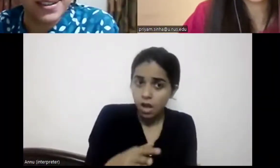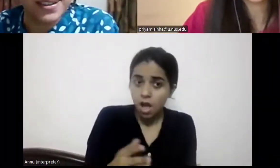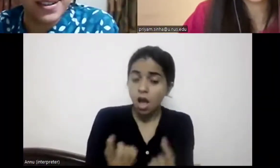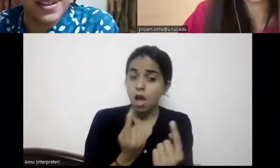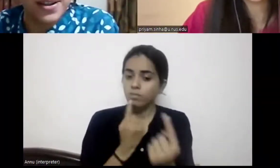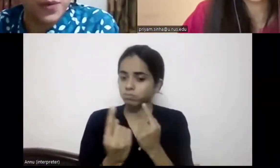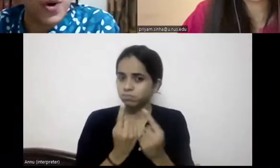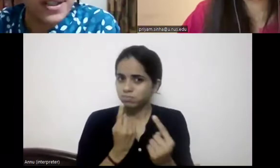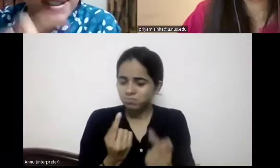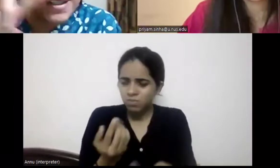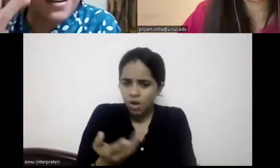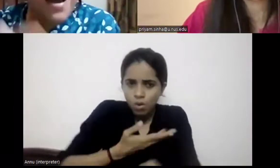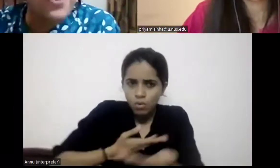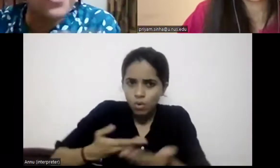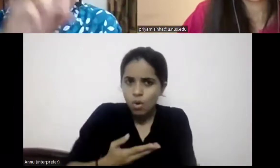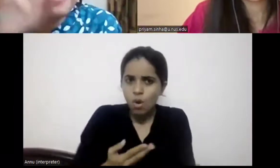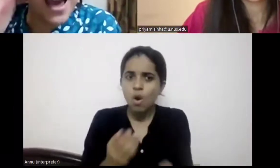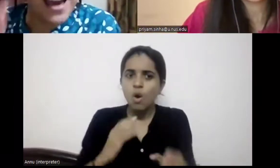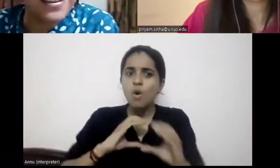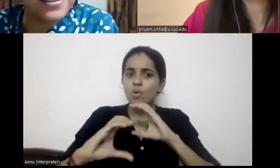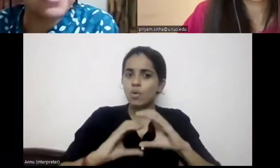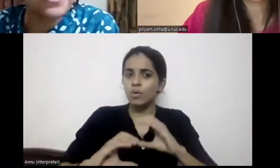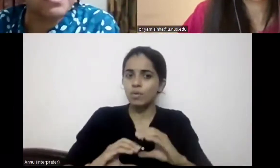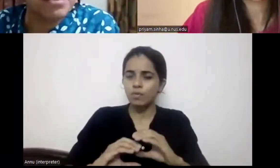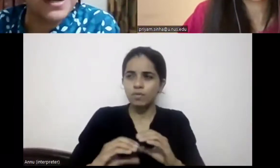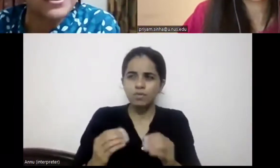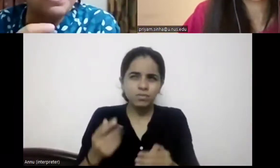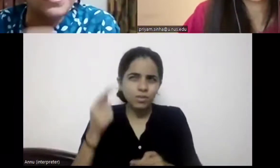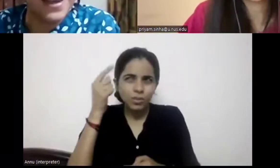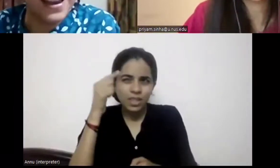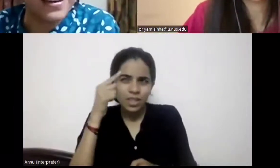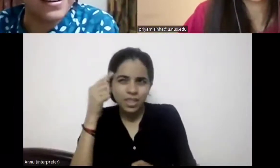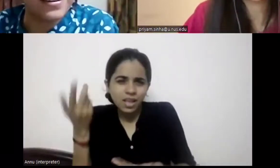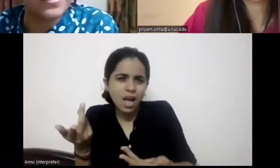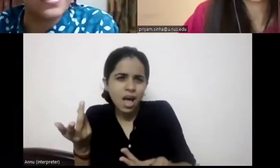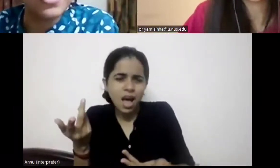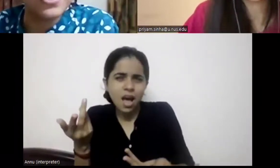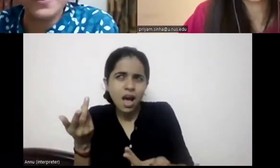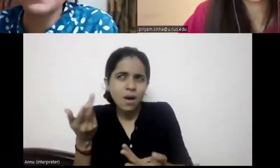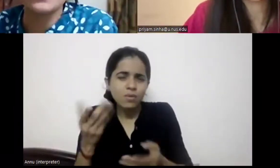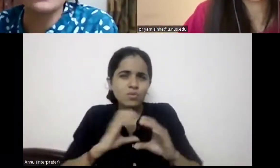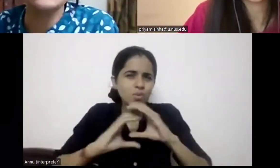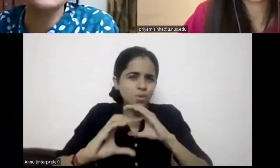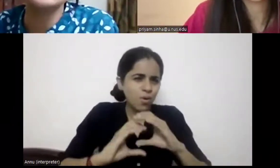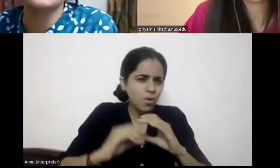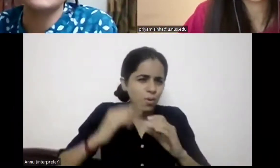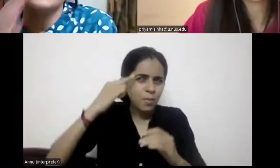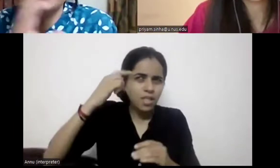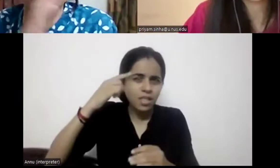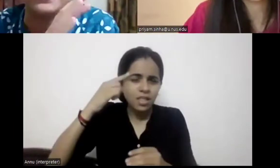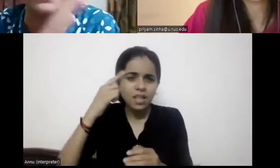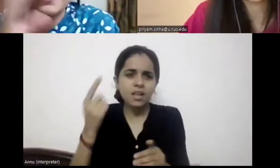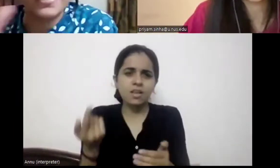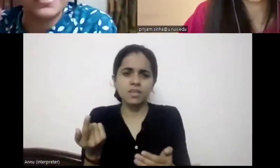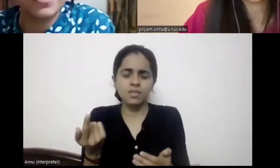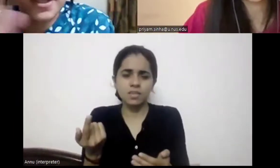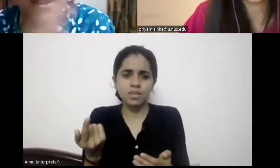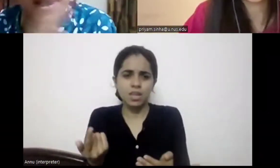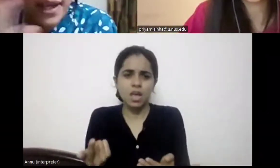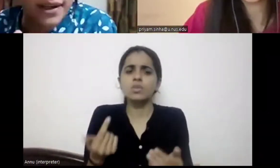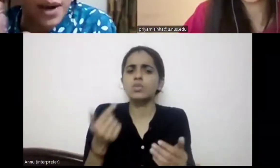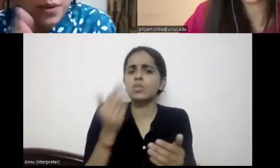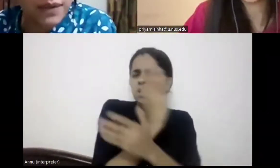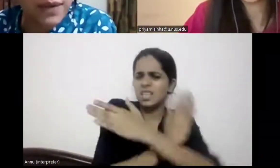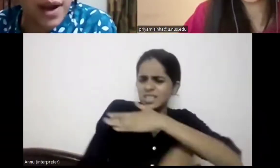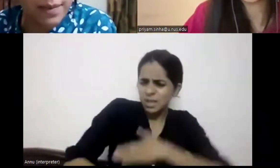other? What is the cloud of narrative build up there? So it's not just an abled and a disabled